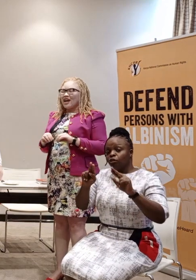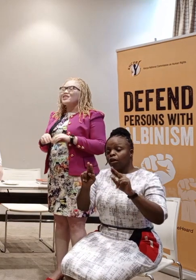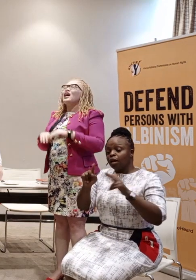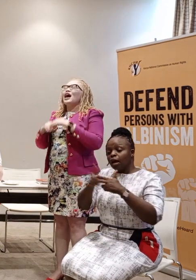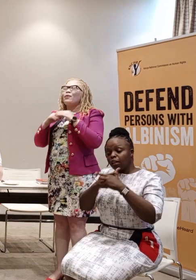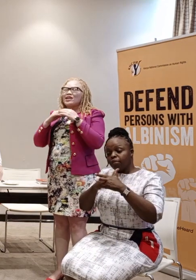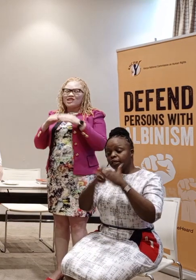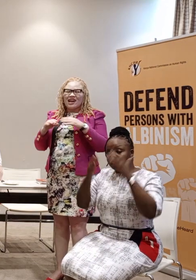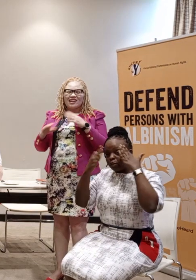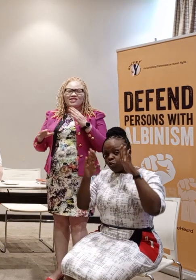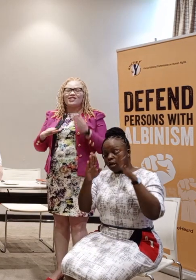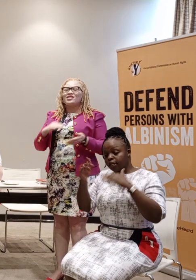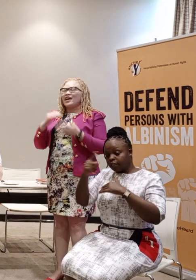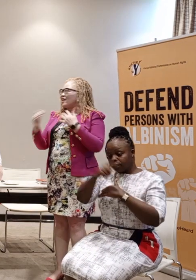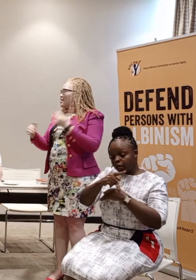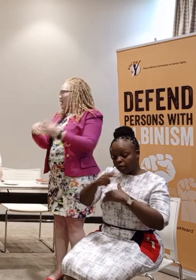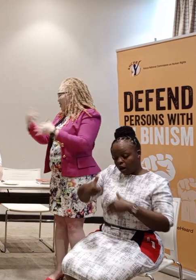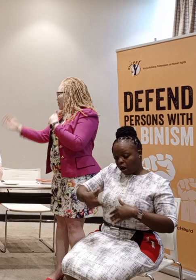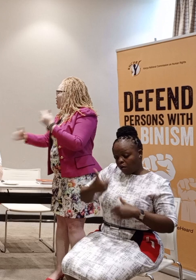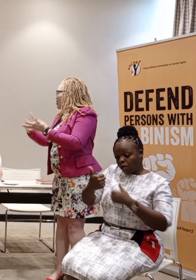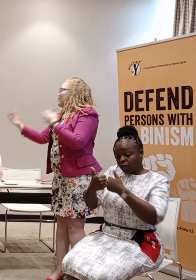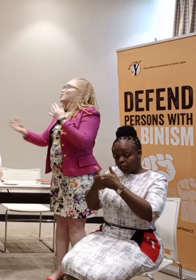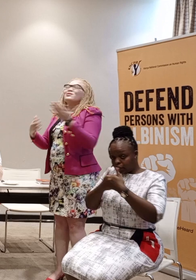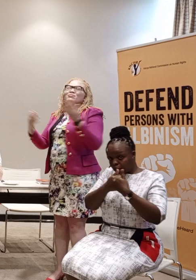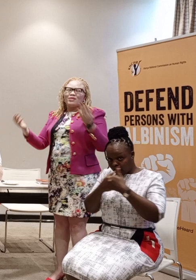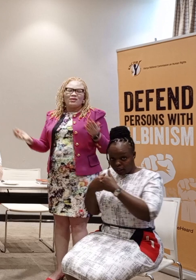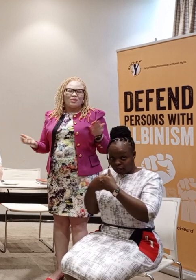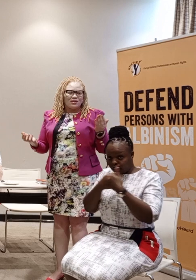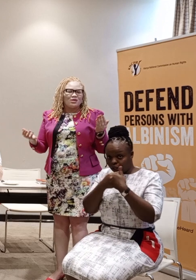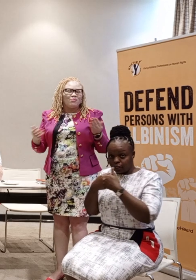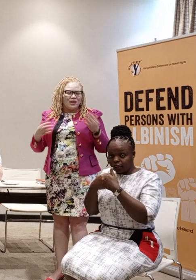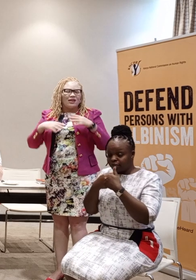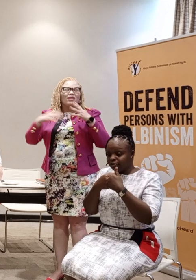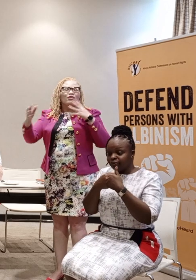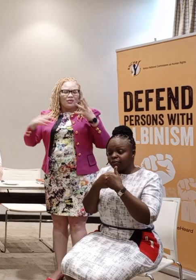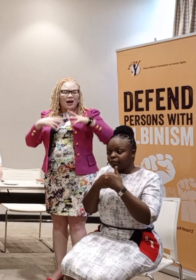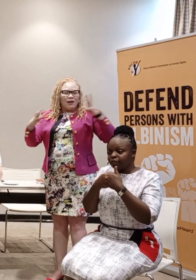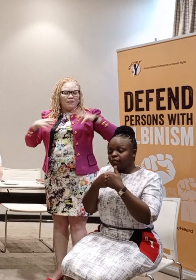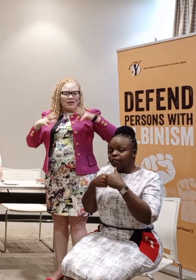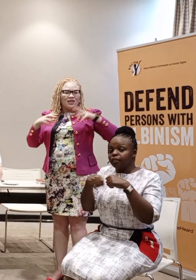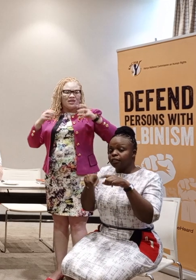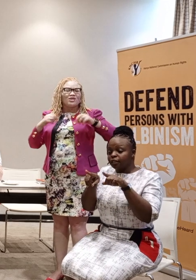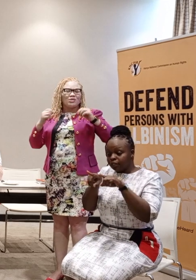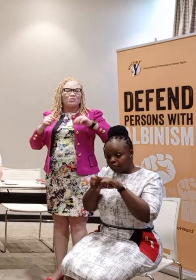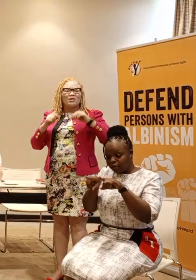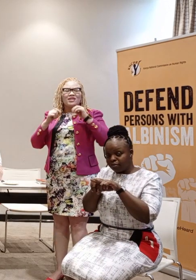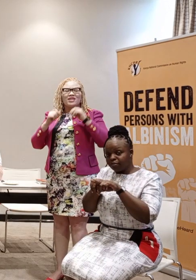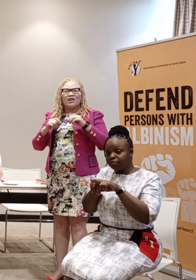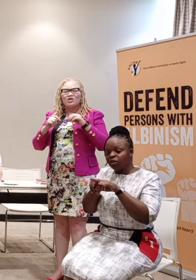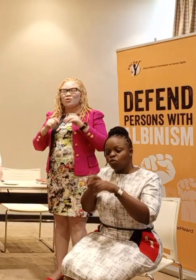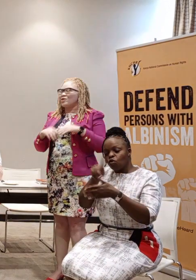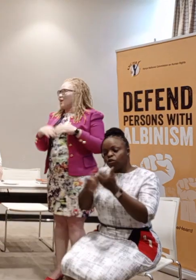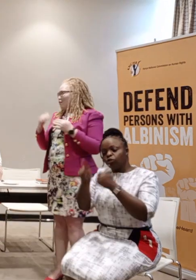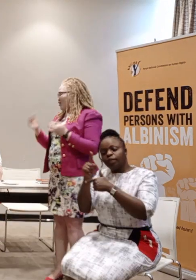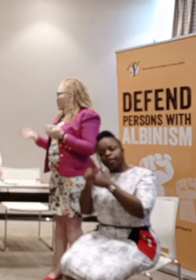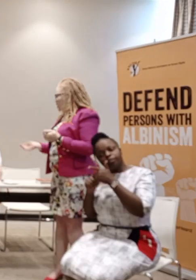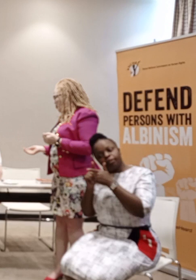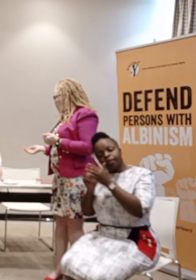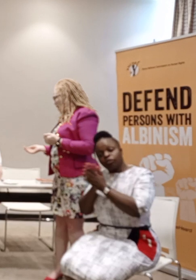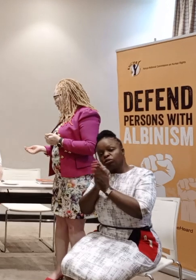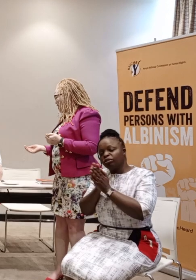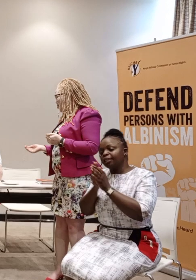is that our challenges kinda like the things we experience in our stories are